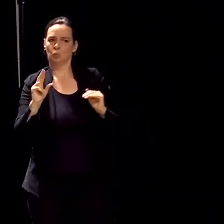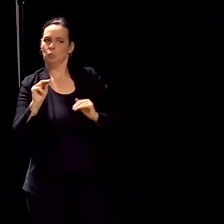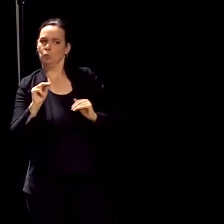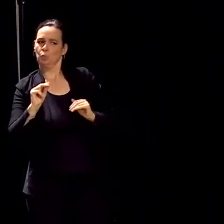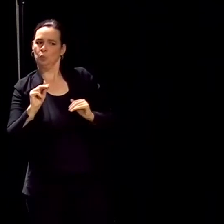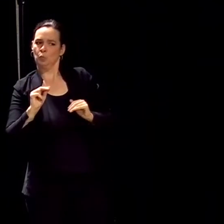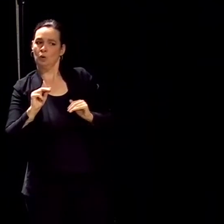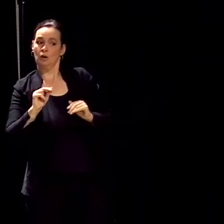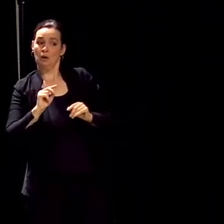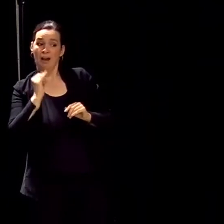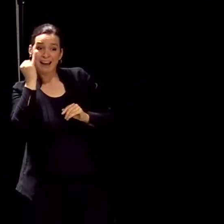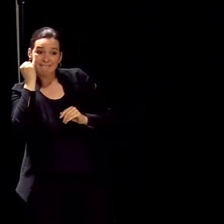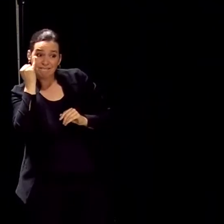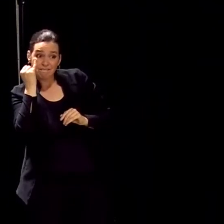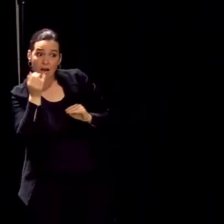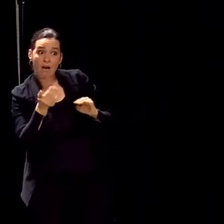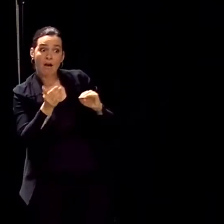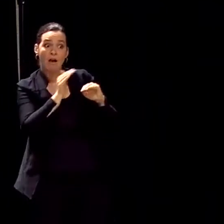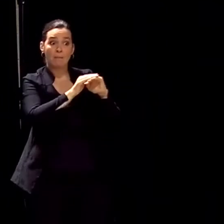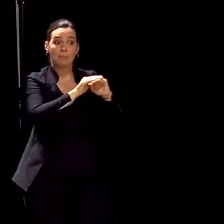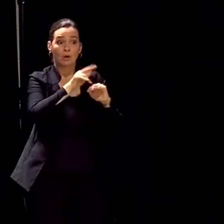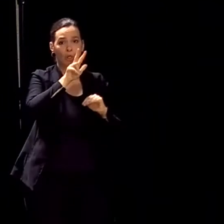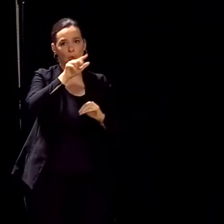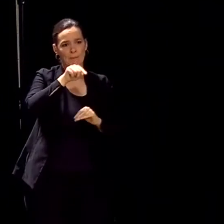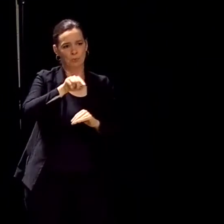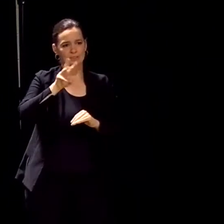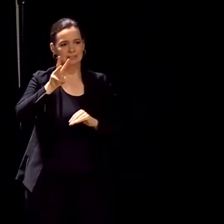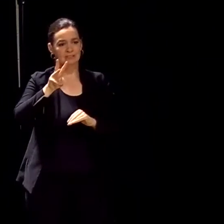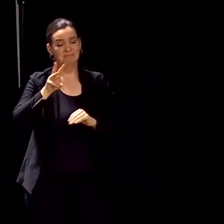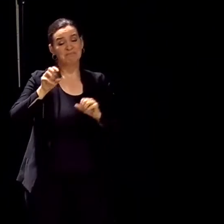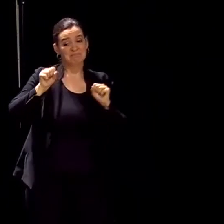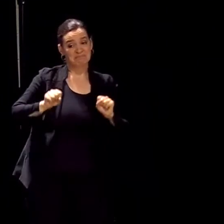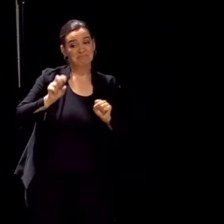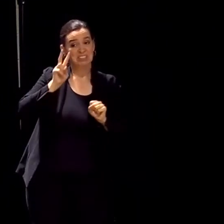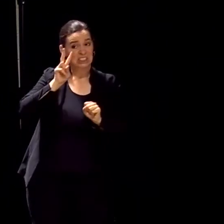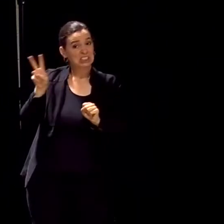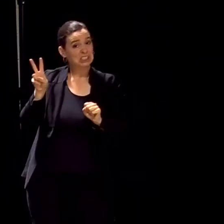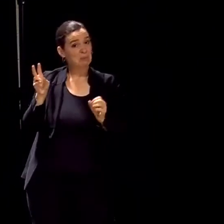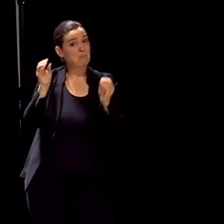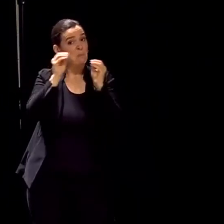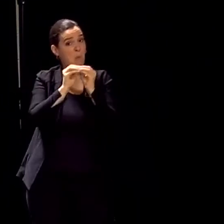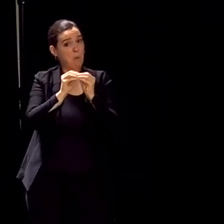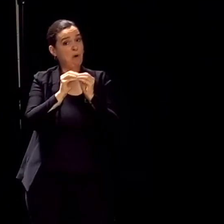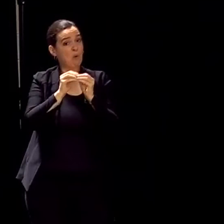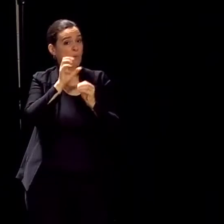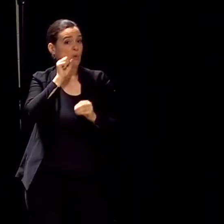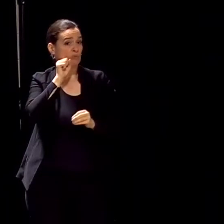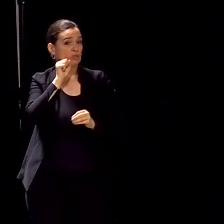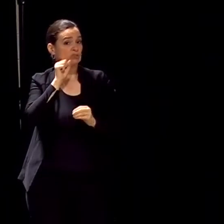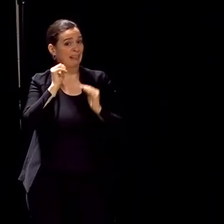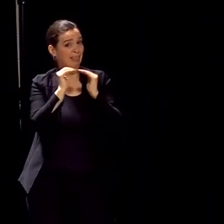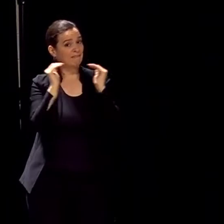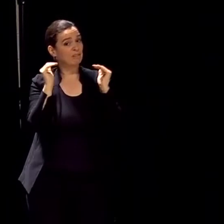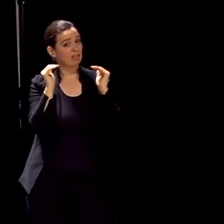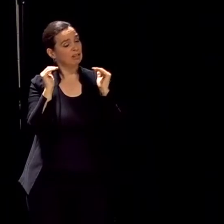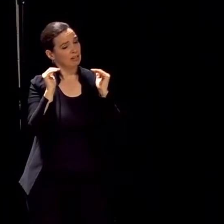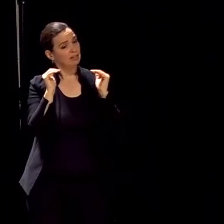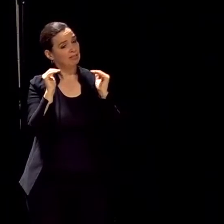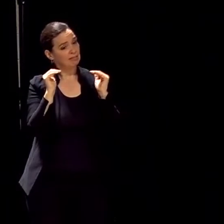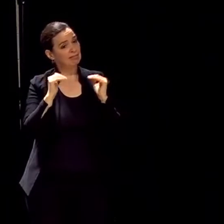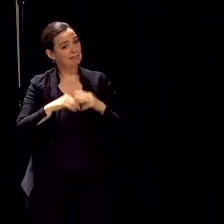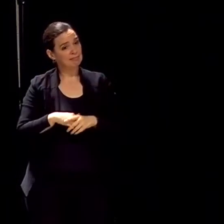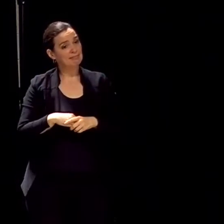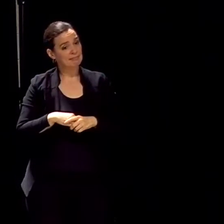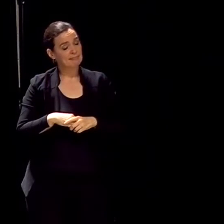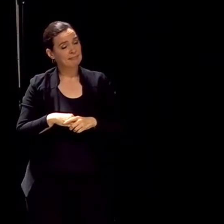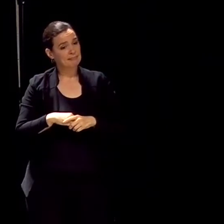not 2.6, I bet you see more yellow and you could see orange. Do you worry about any bars and restaurants who just don't